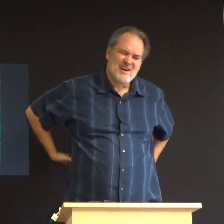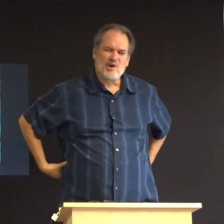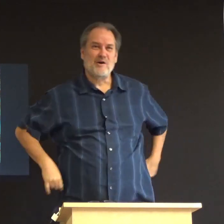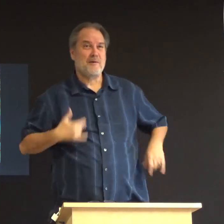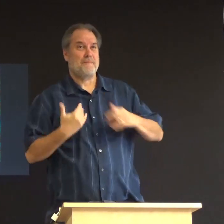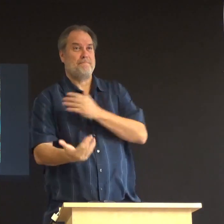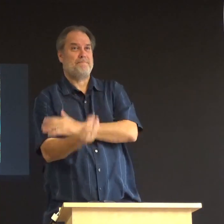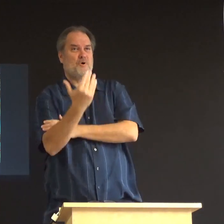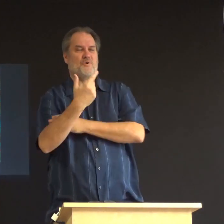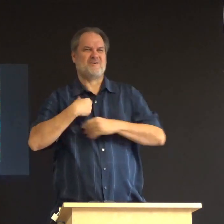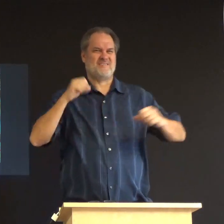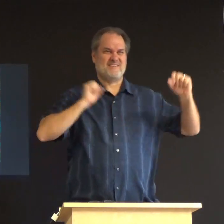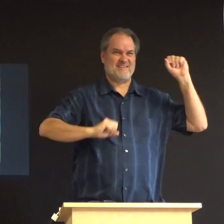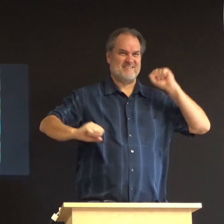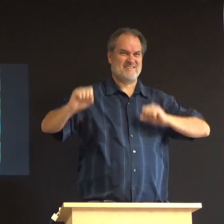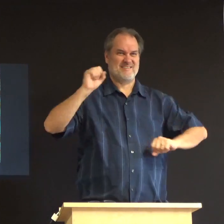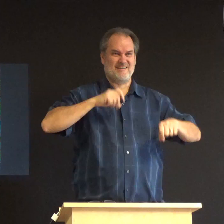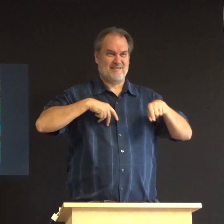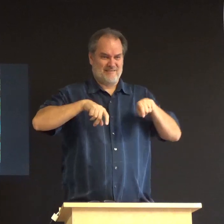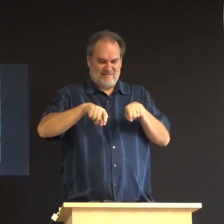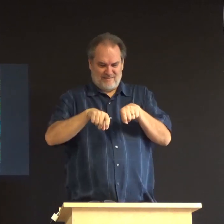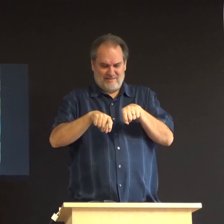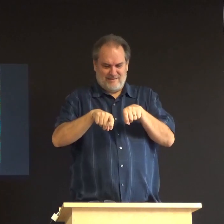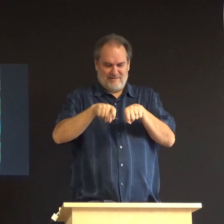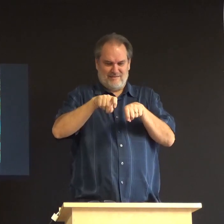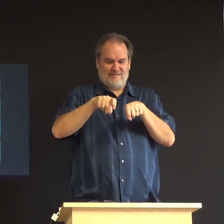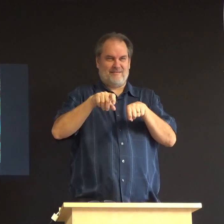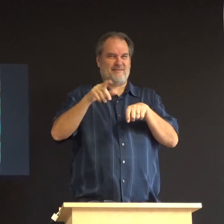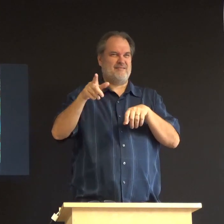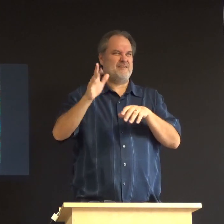Maybe you guys said that pain. I woke up, I'll get ready,